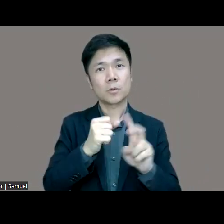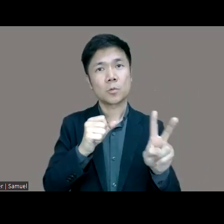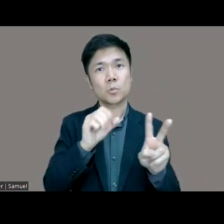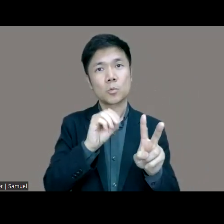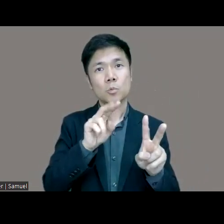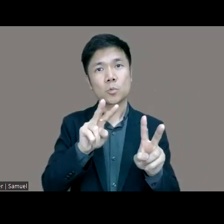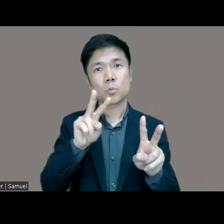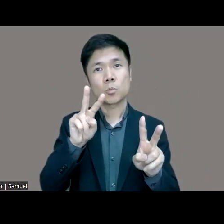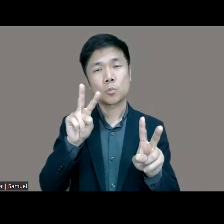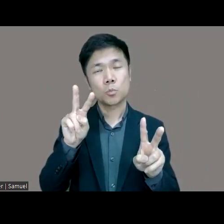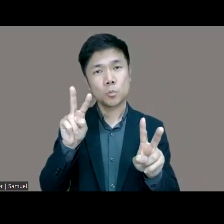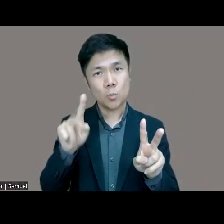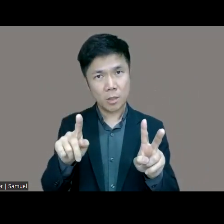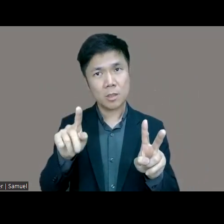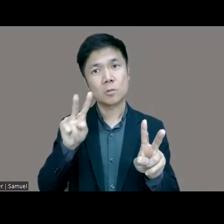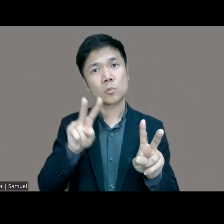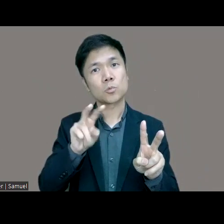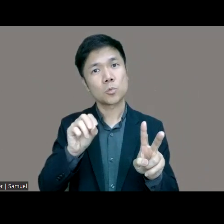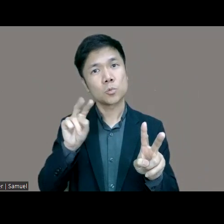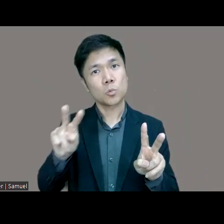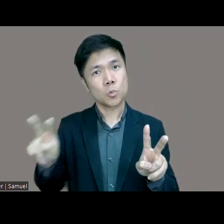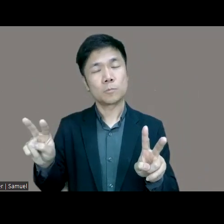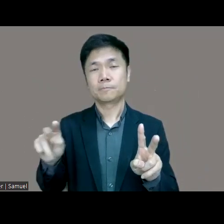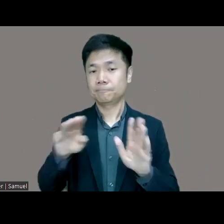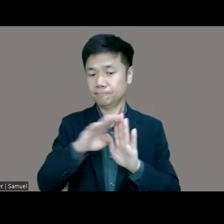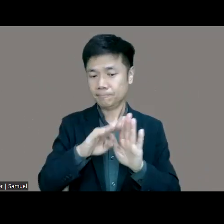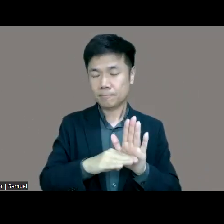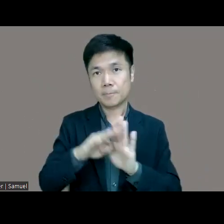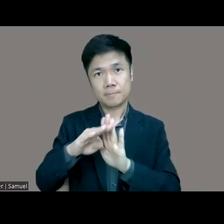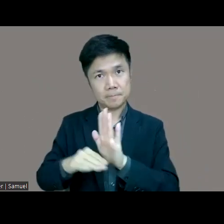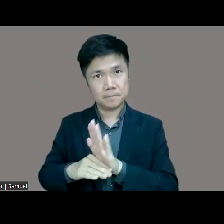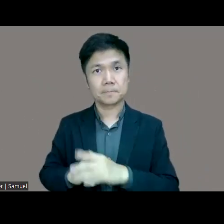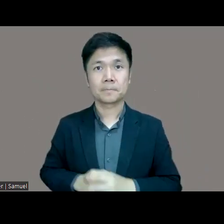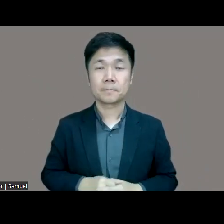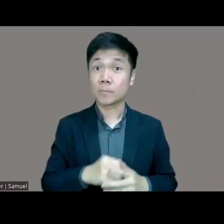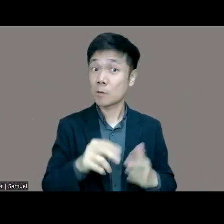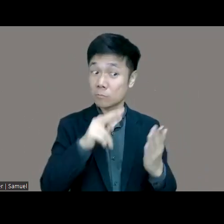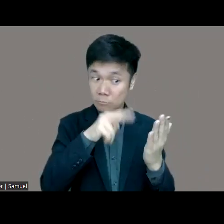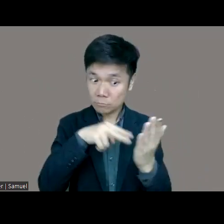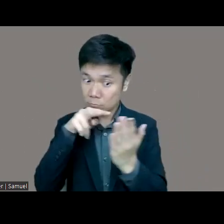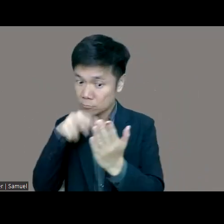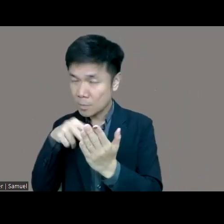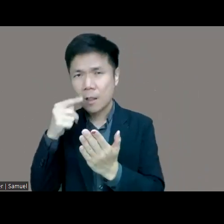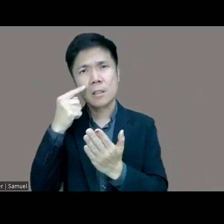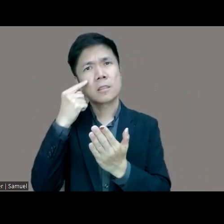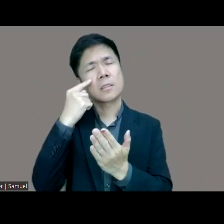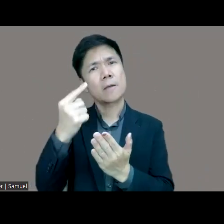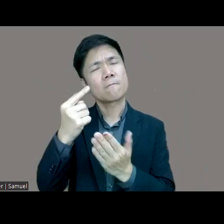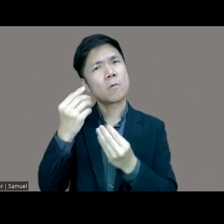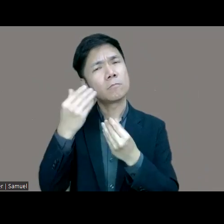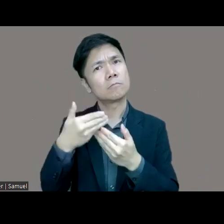for 2022 as well. So then you will be able to use them as well as a reference